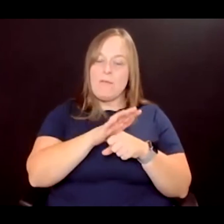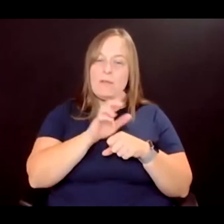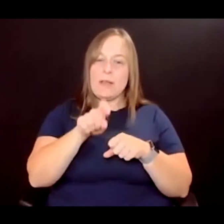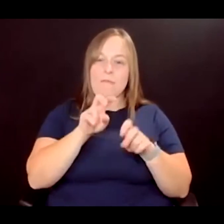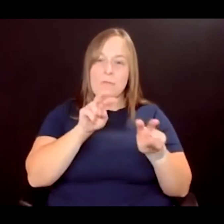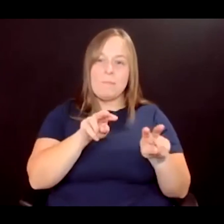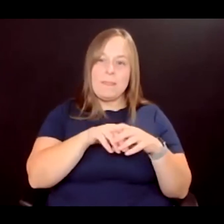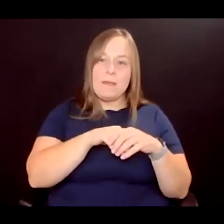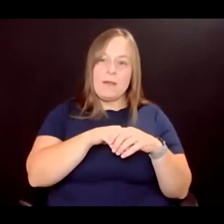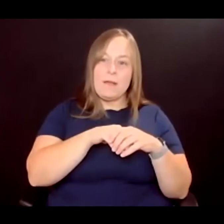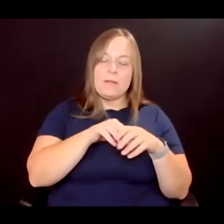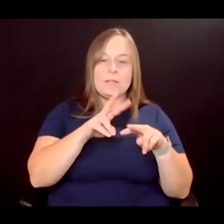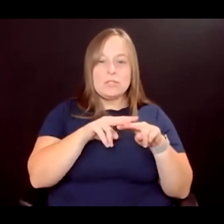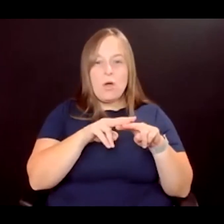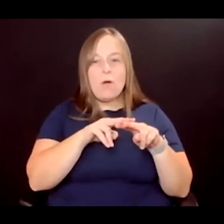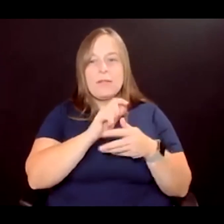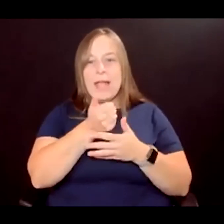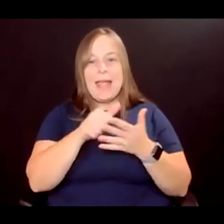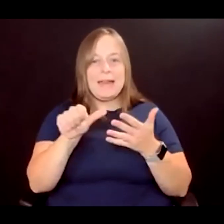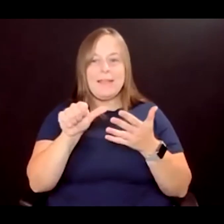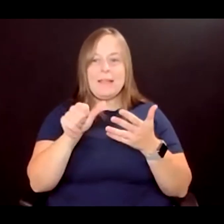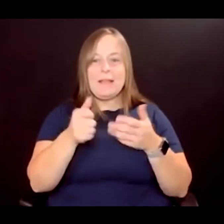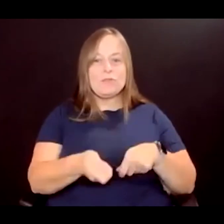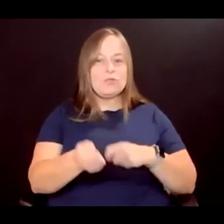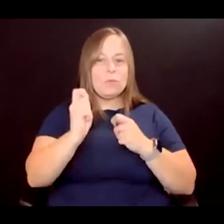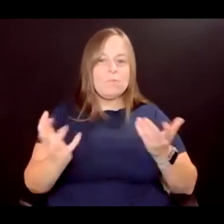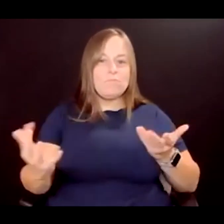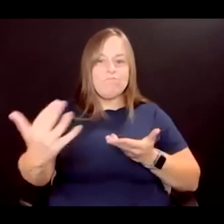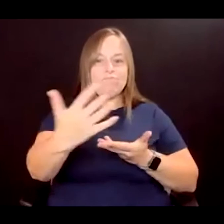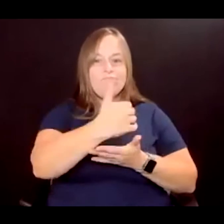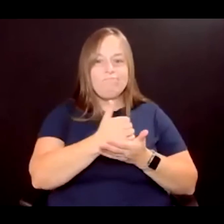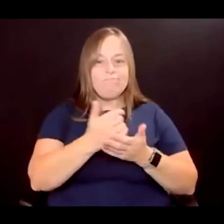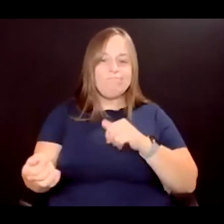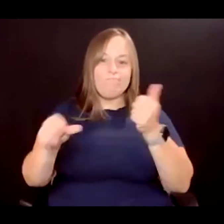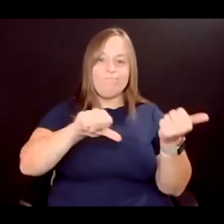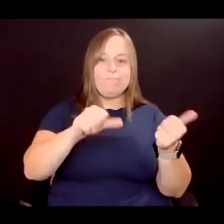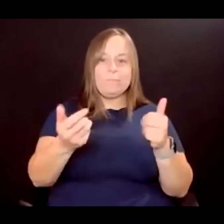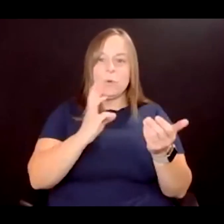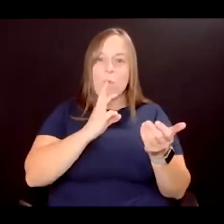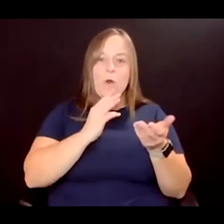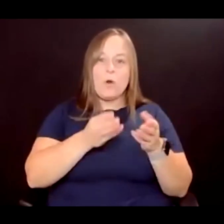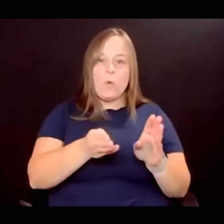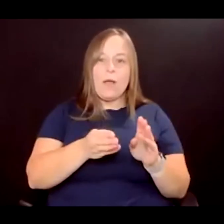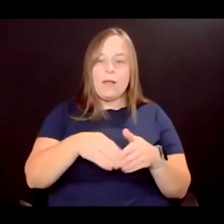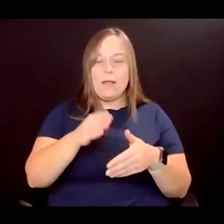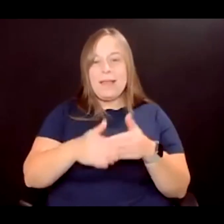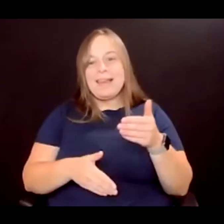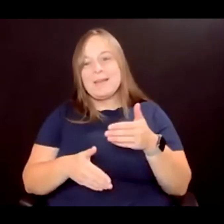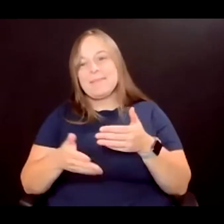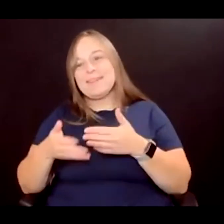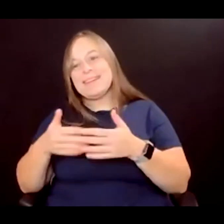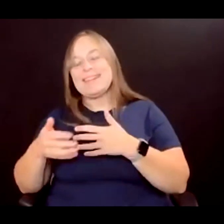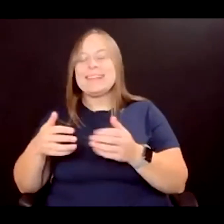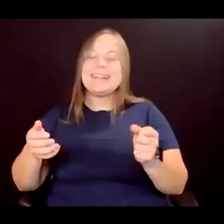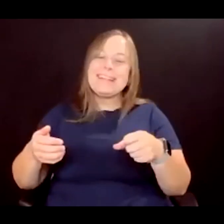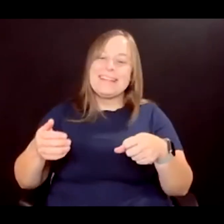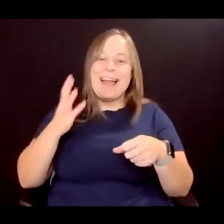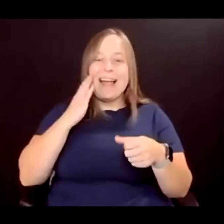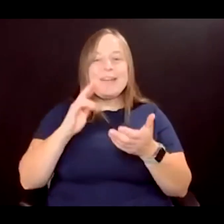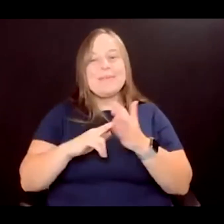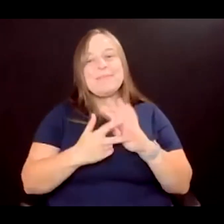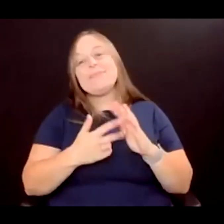appreciate that, and I'll do everything in my power to keep those departments motivated to make sure that our walkways and streets